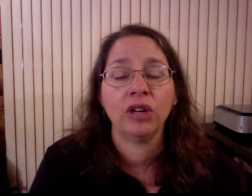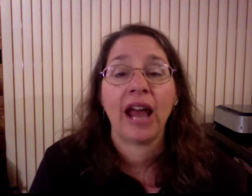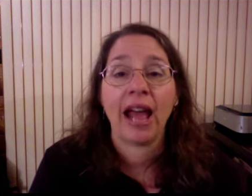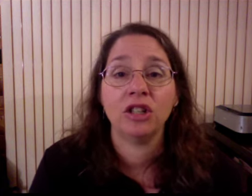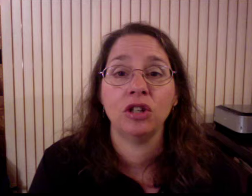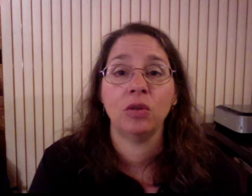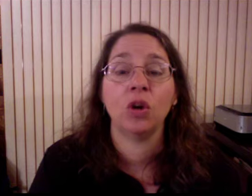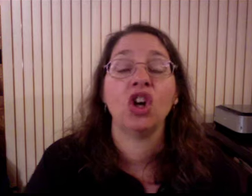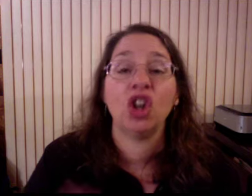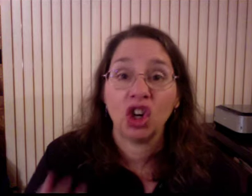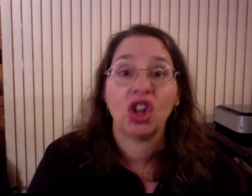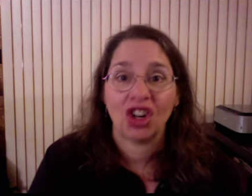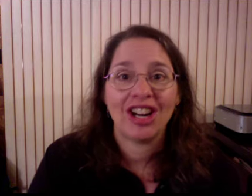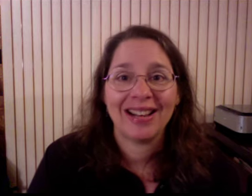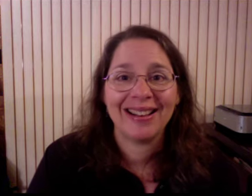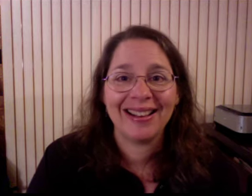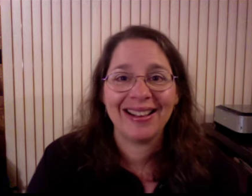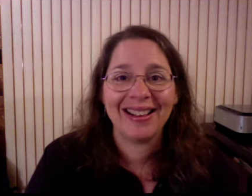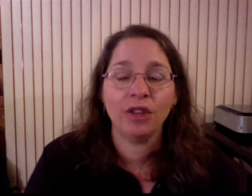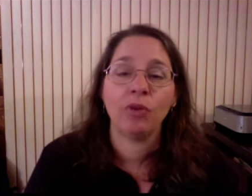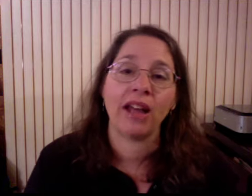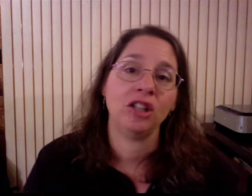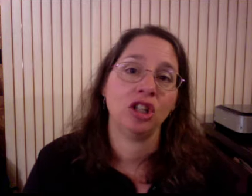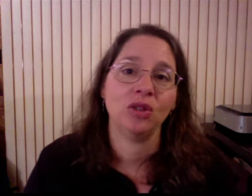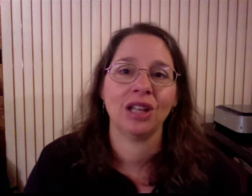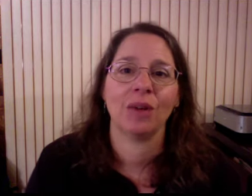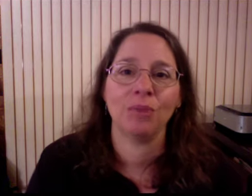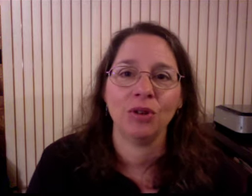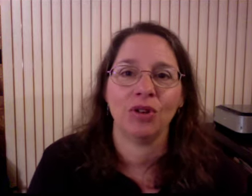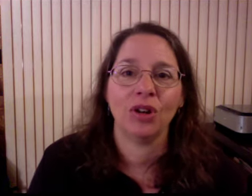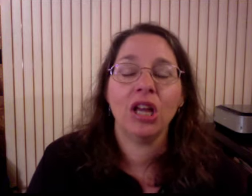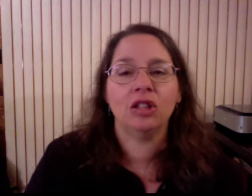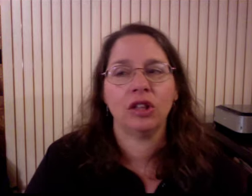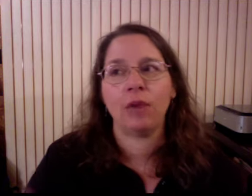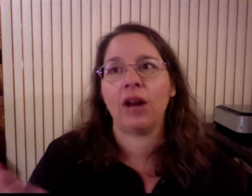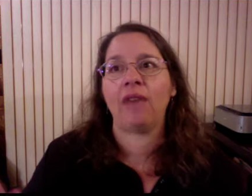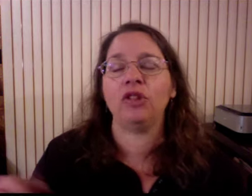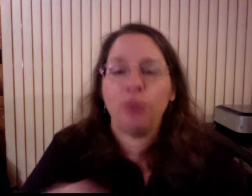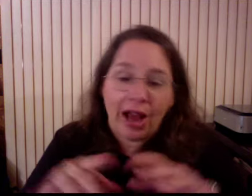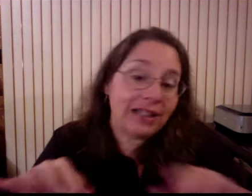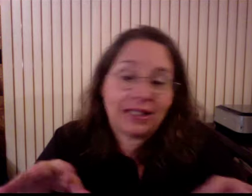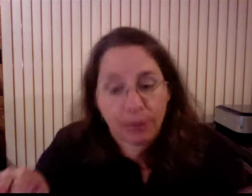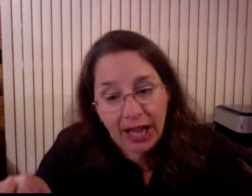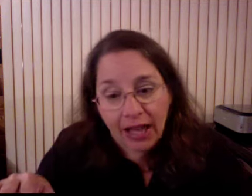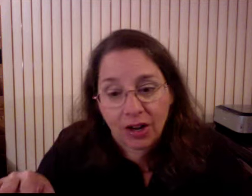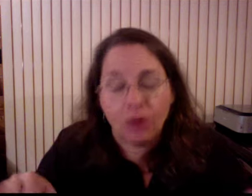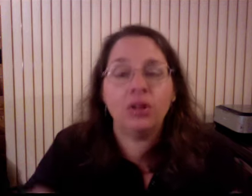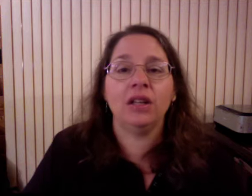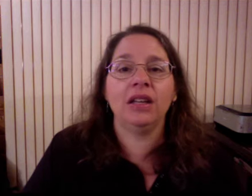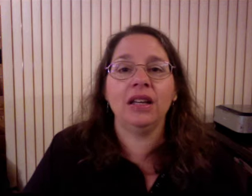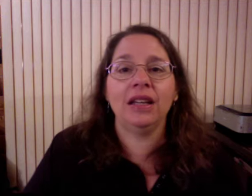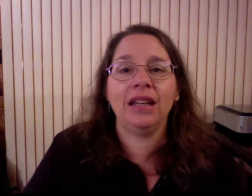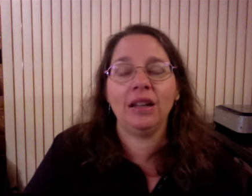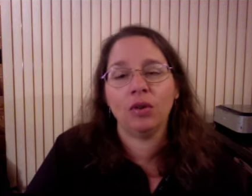had to earn the right to use the computer. So they would have to practice the piano in order